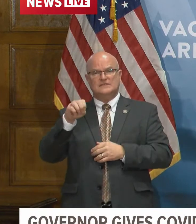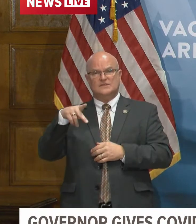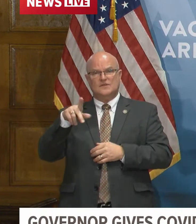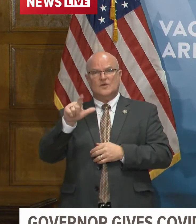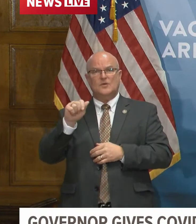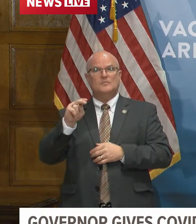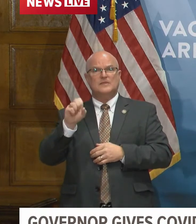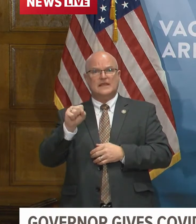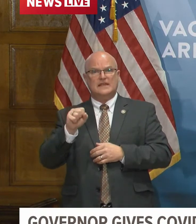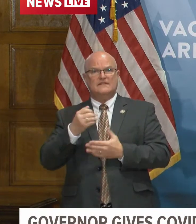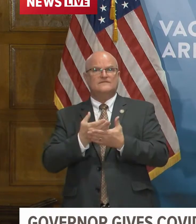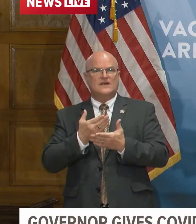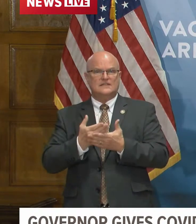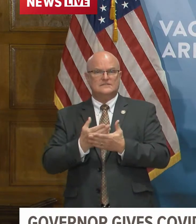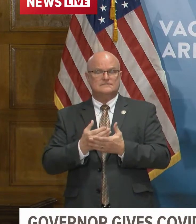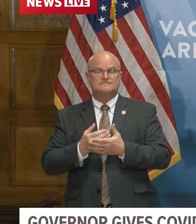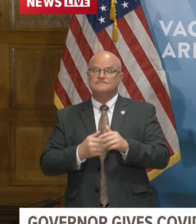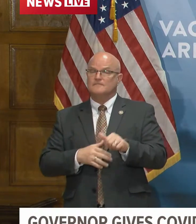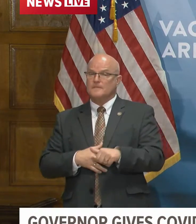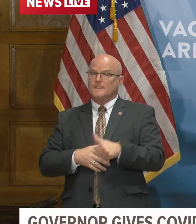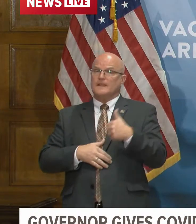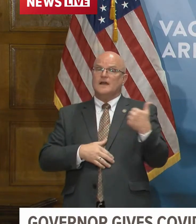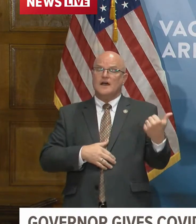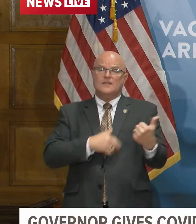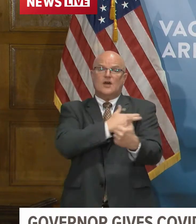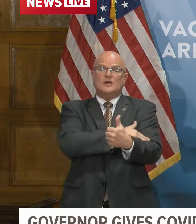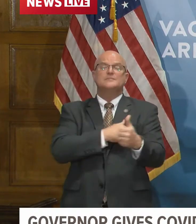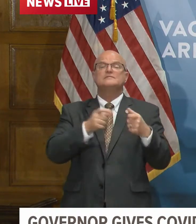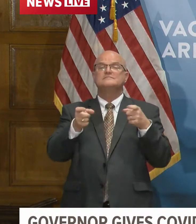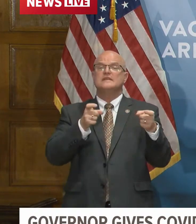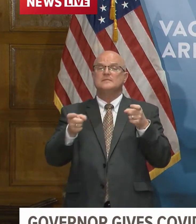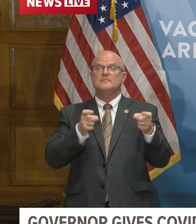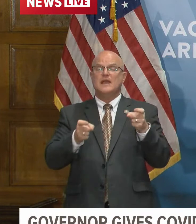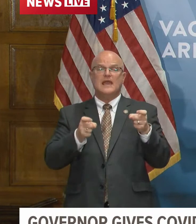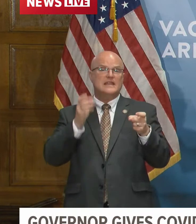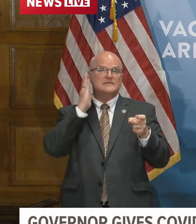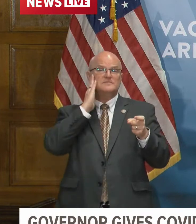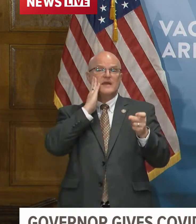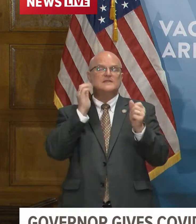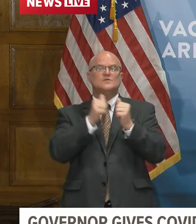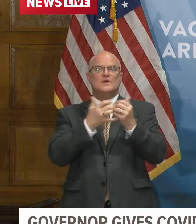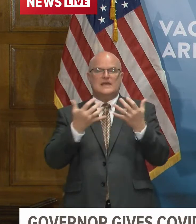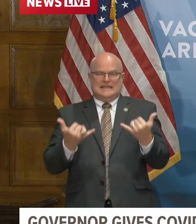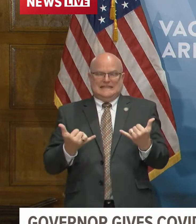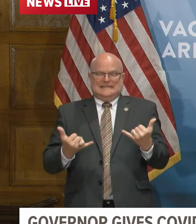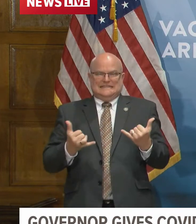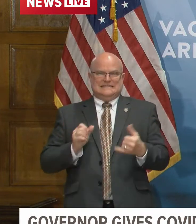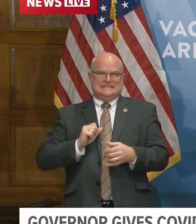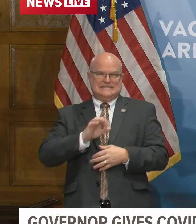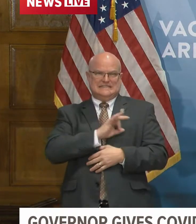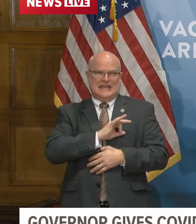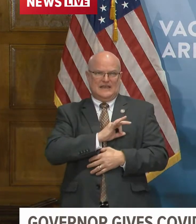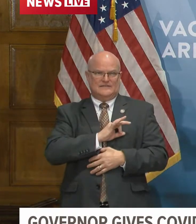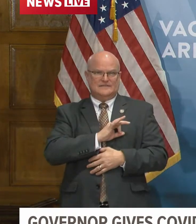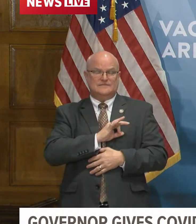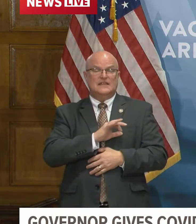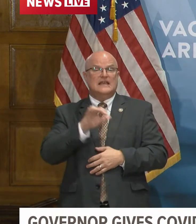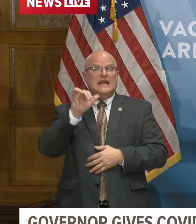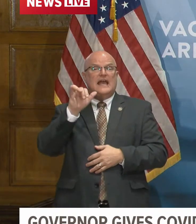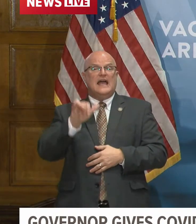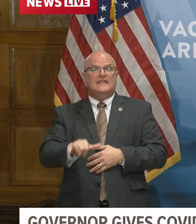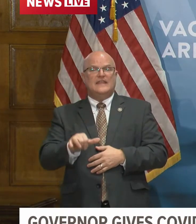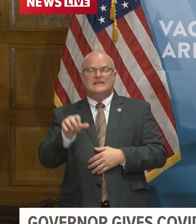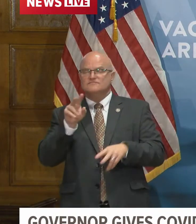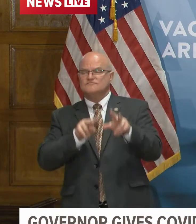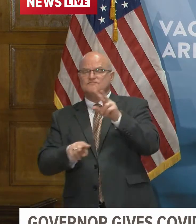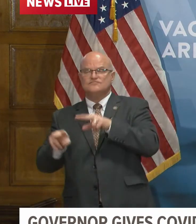There might be other hospitals that can manage an expansion of beds with their existing staff. That's the